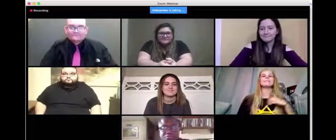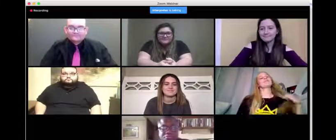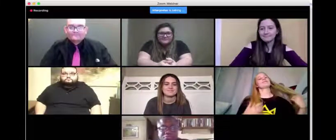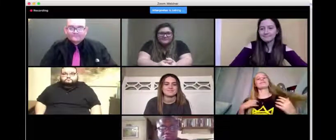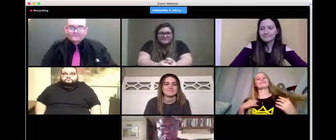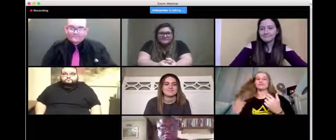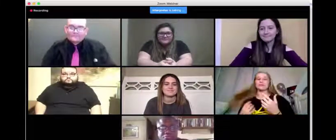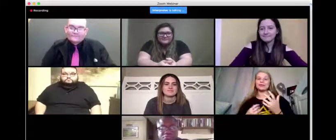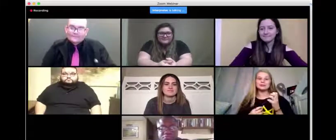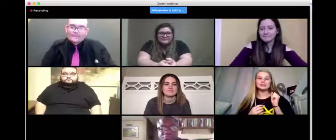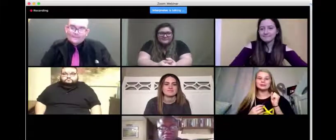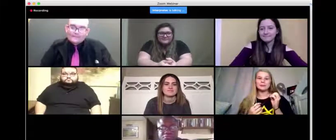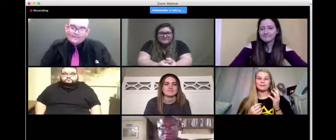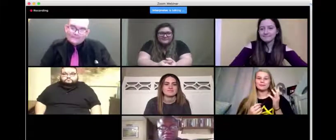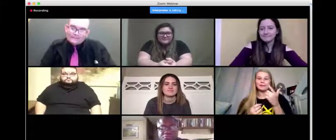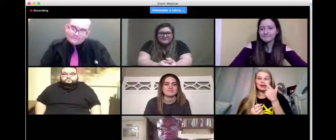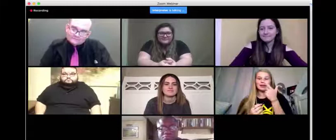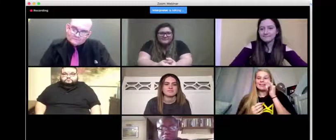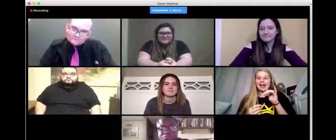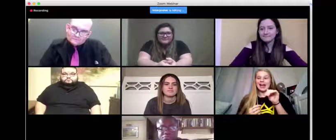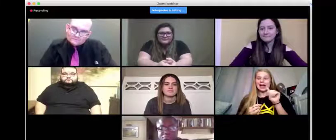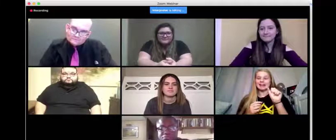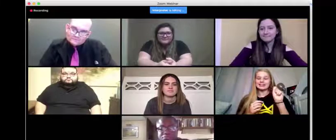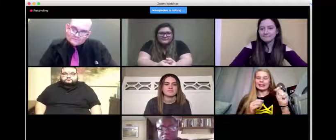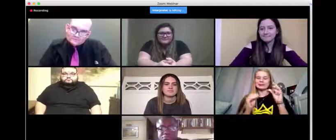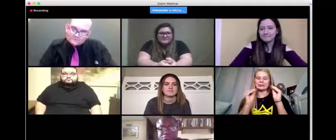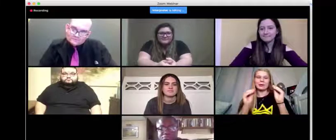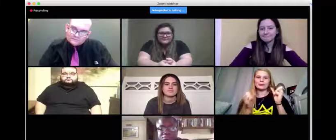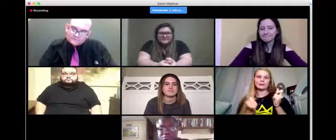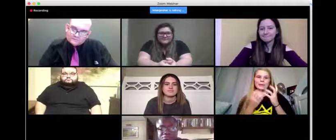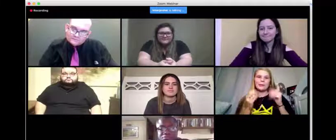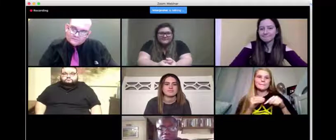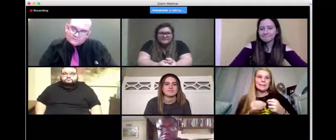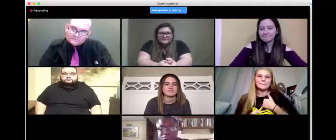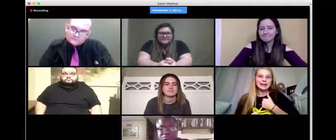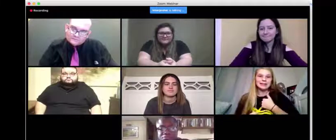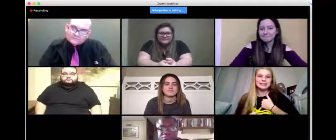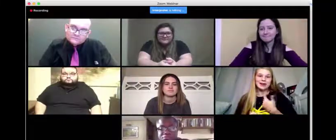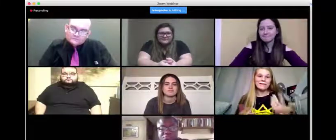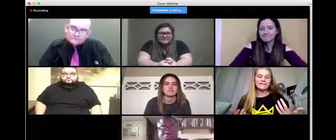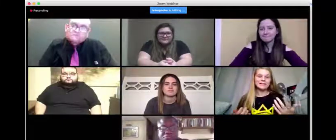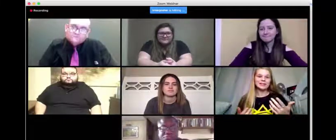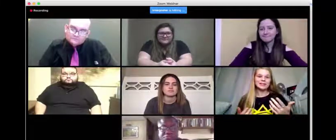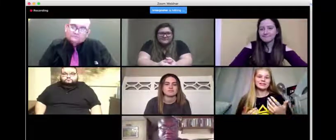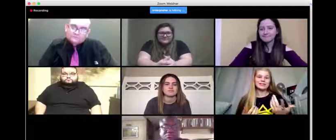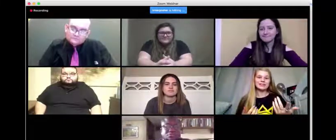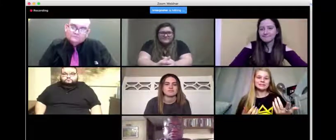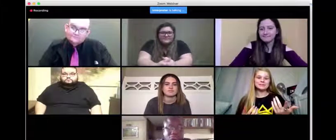American Sign Language really has just helped me be myself. Everything that I had struggled with all these